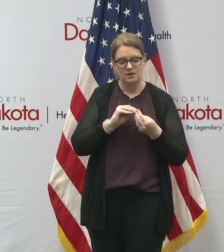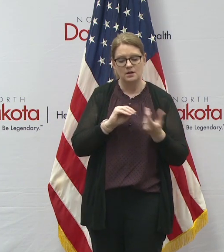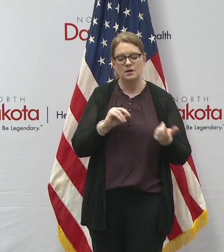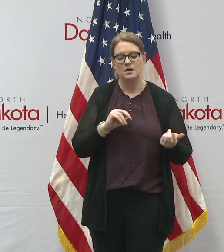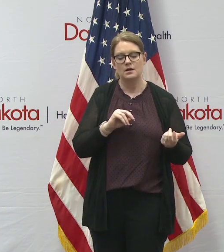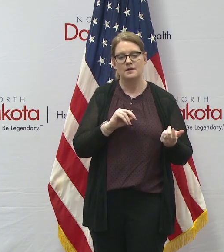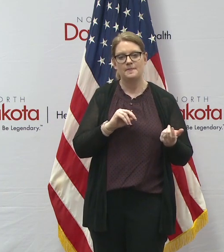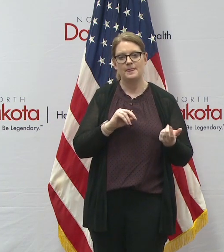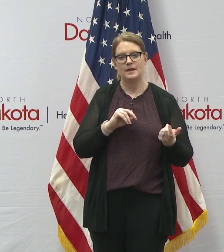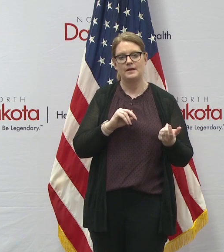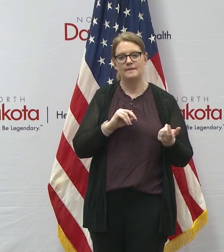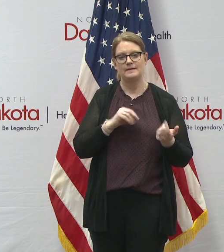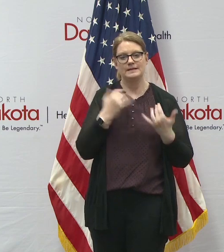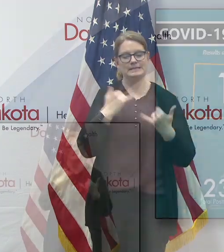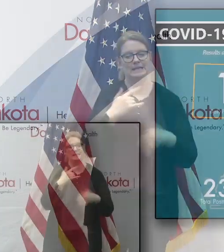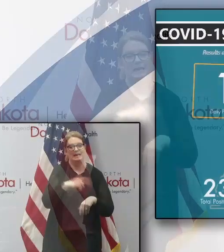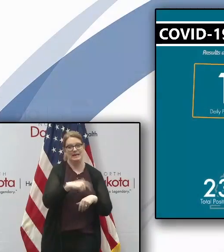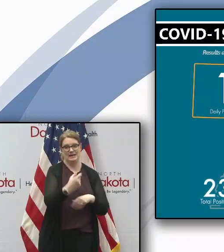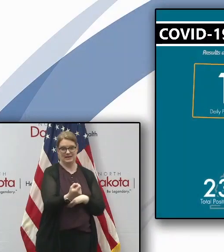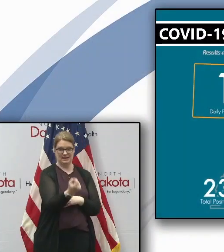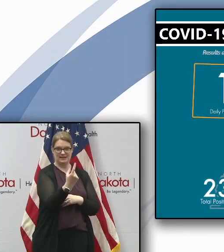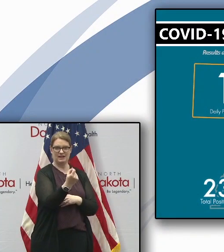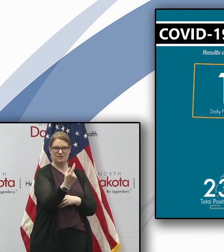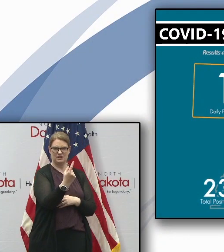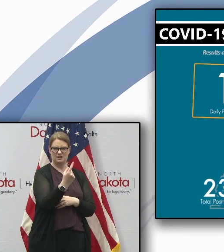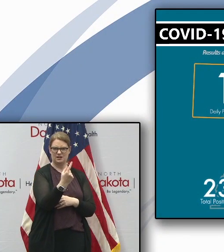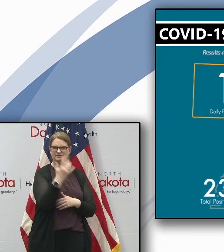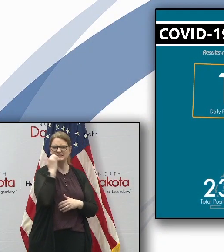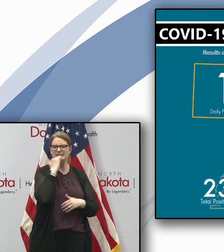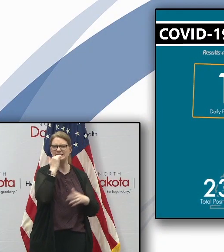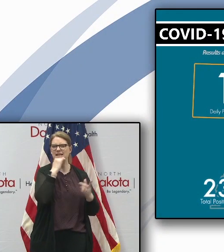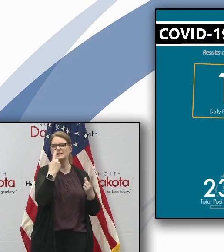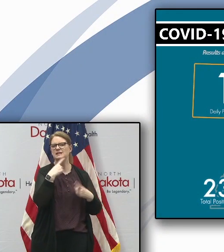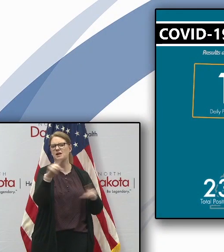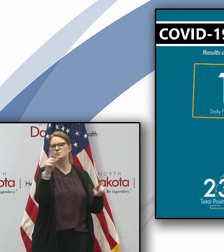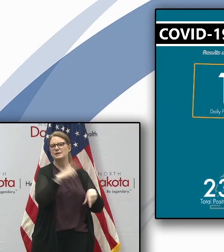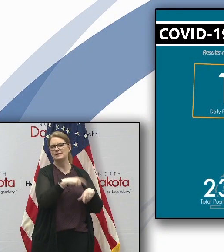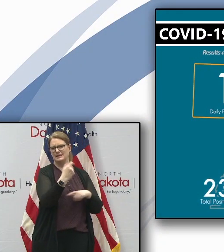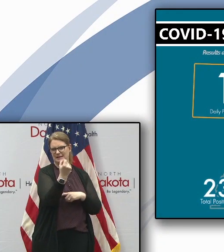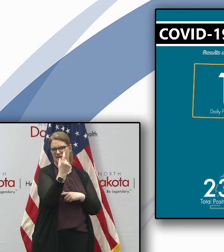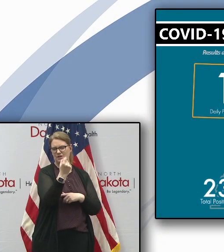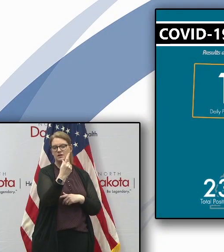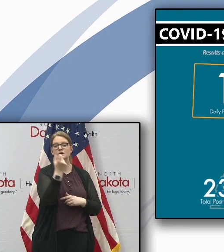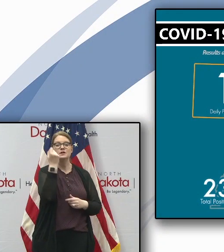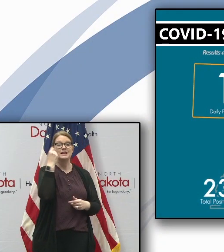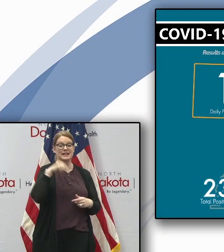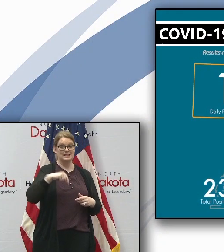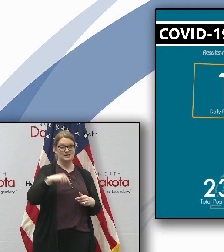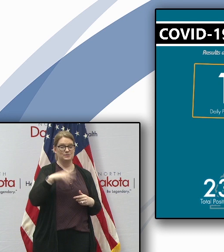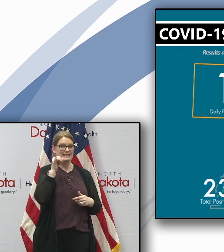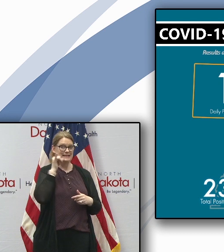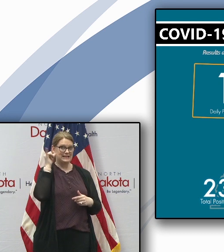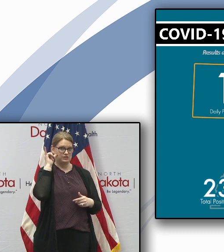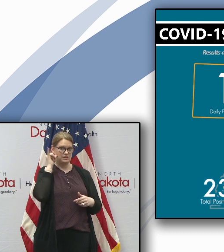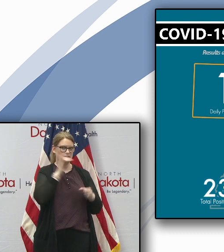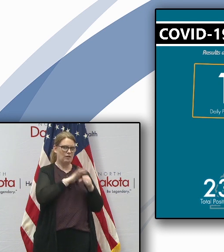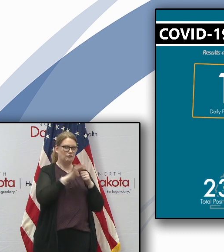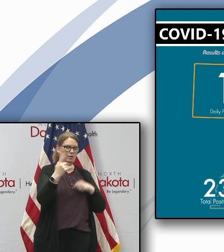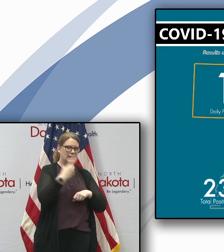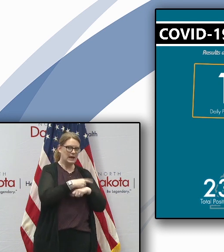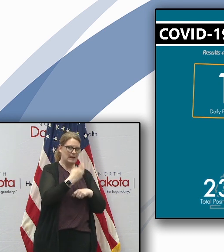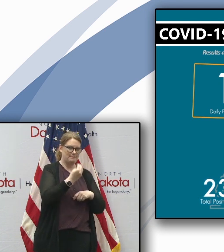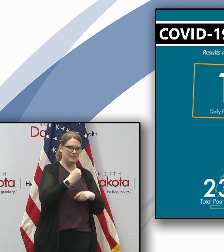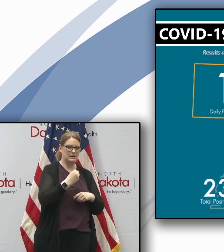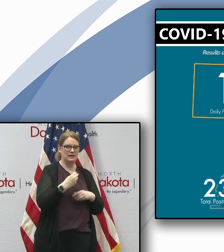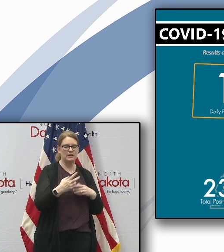Today, at 11 o'clock this morning, when we do our daily announcements, this is for yesterday's, the full day Monday, there was 12